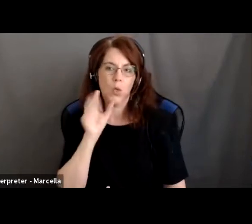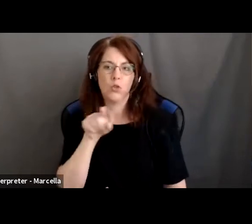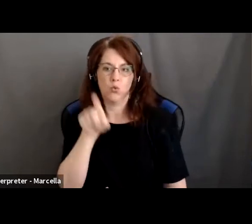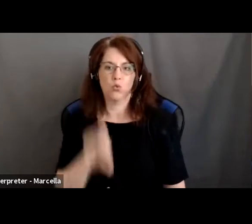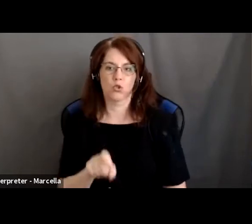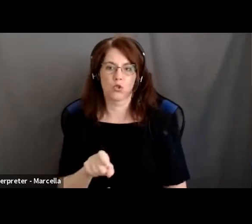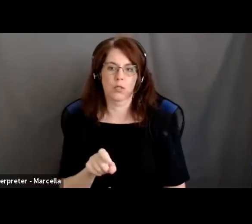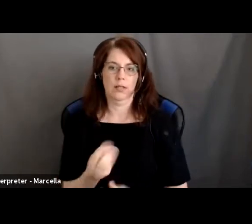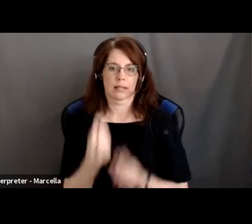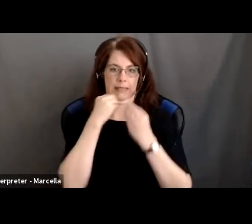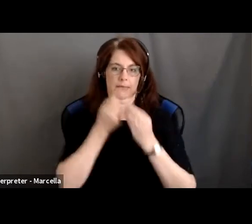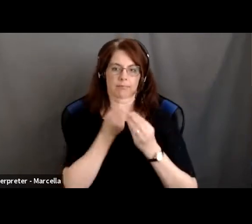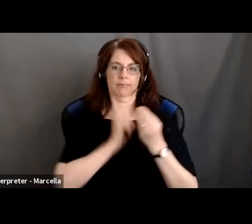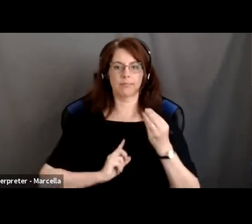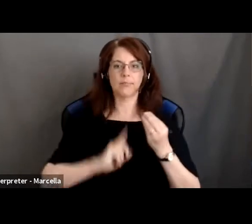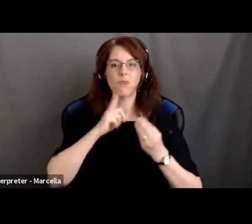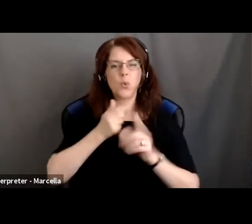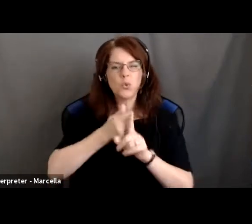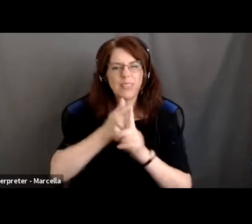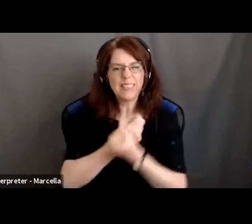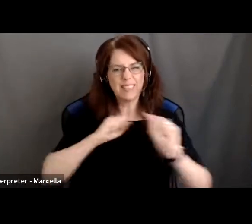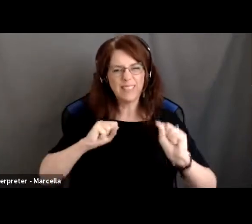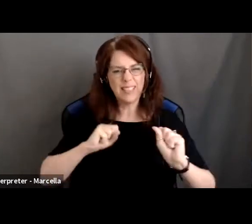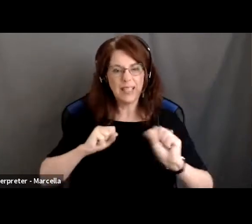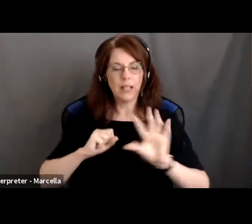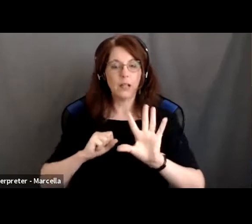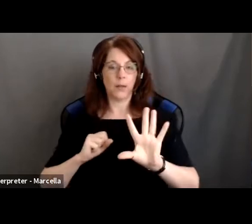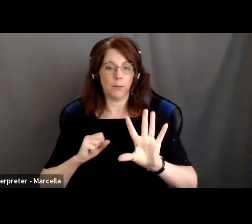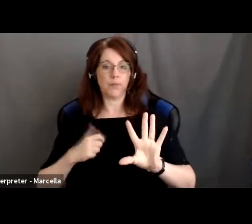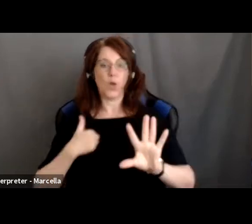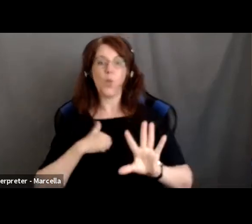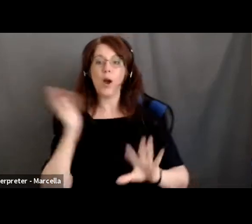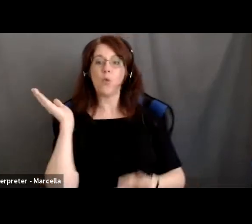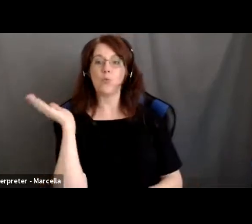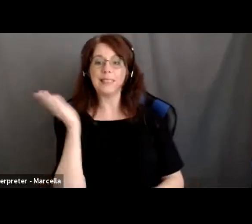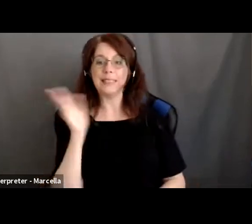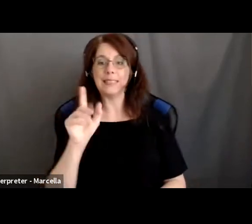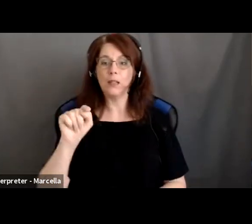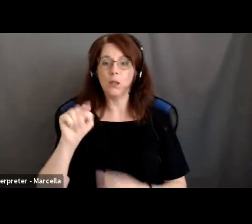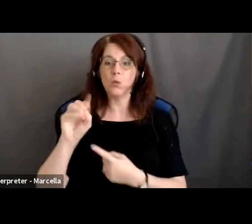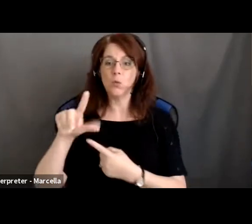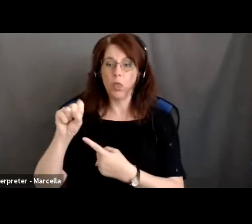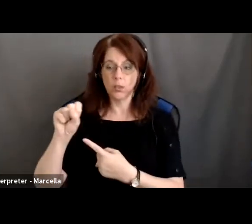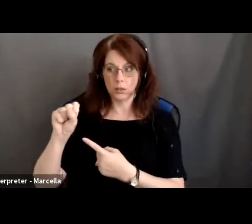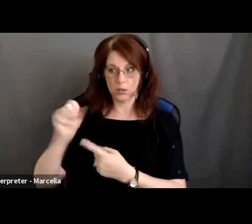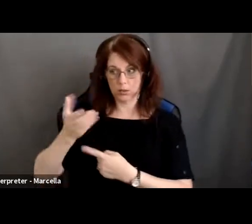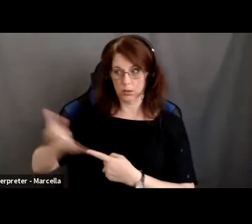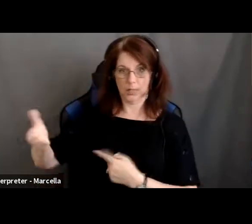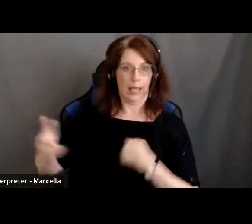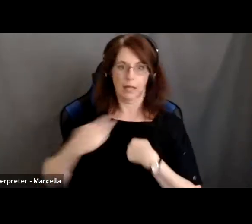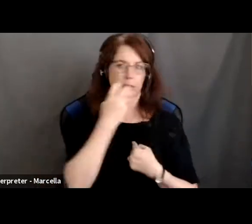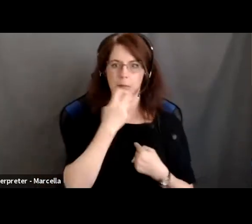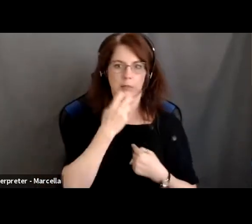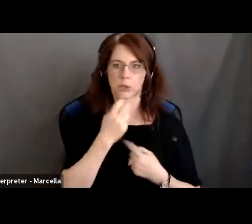yourself and others. We put this out there because we are presenting the tools. I am not a speech language pathologist. I do not